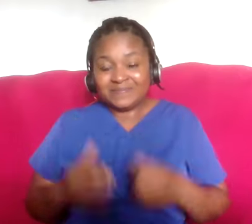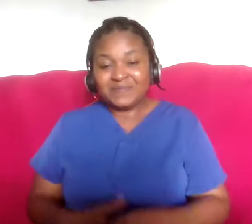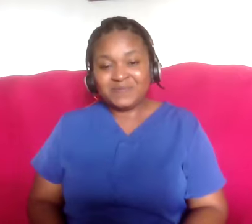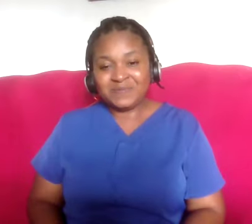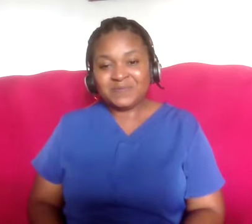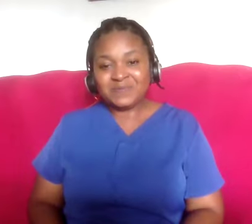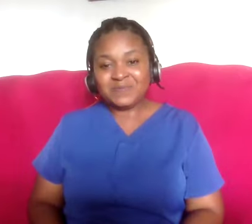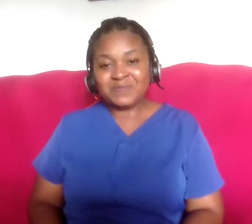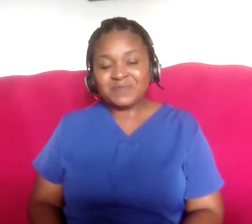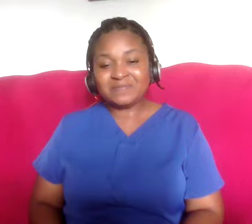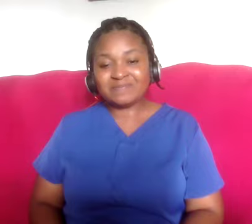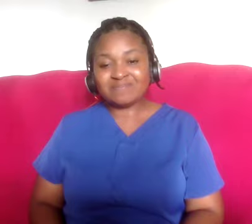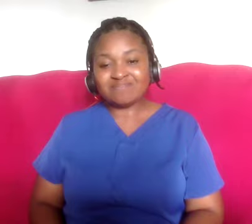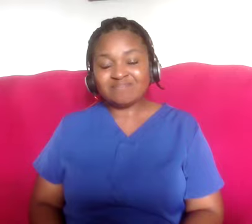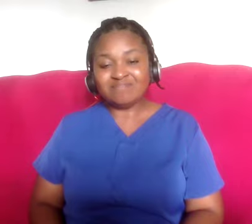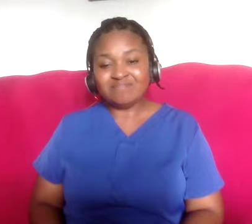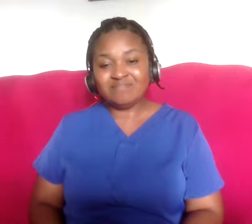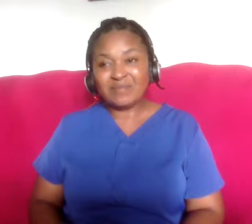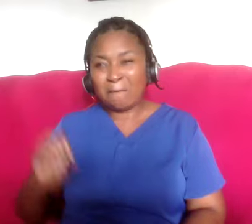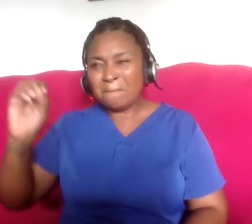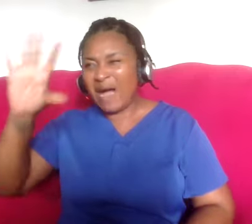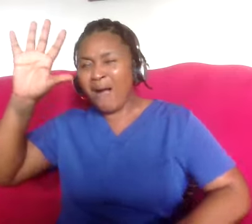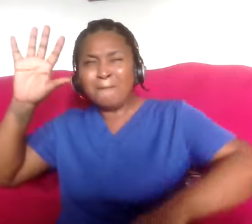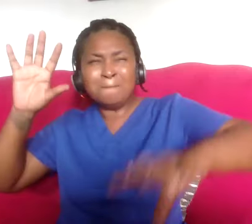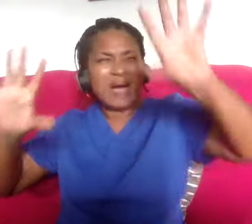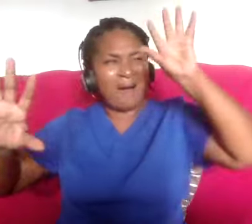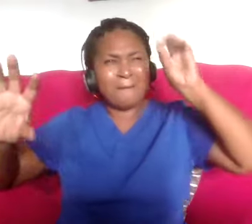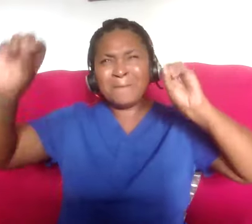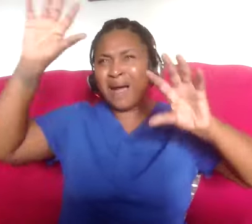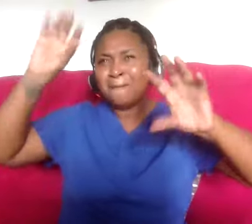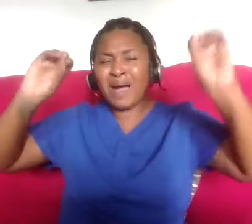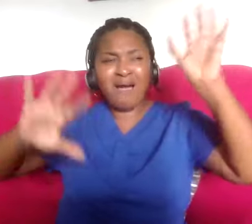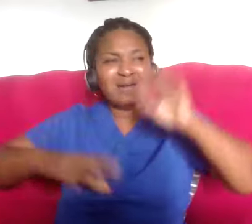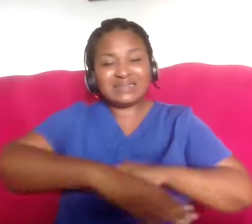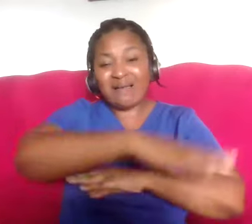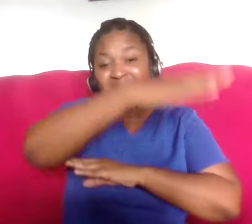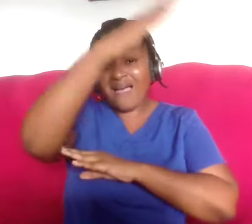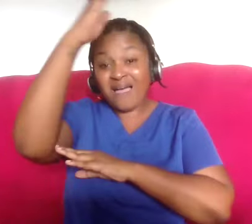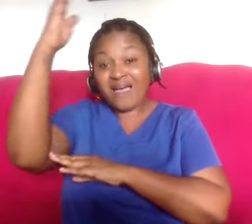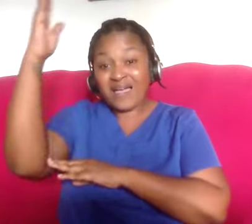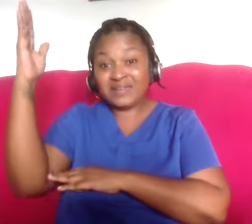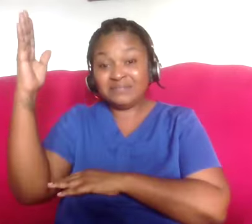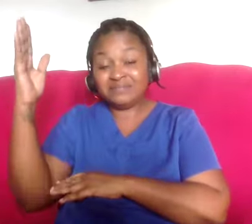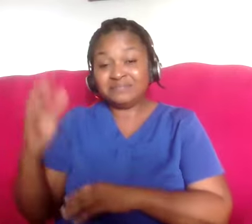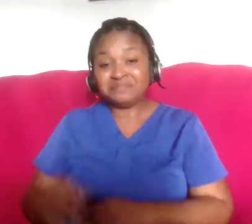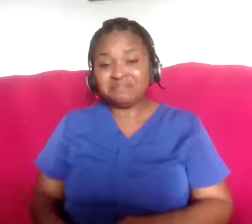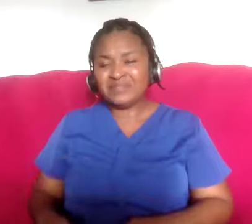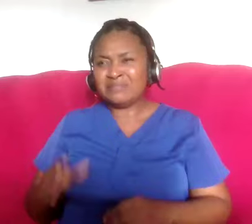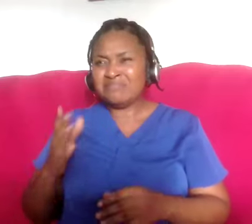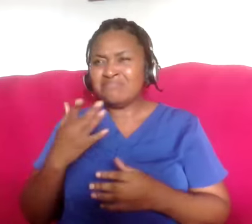Fireworks light up the sky. Their brilliant colors